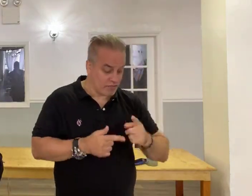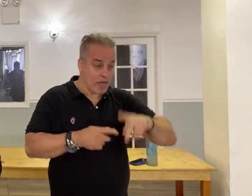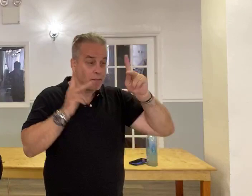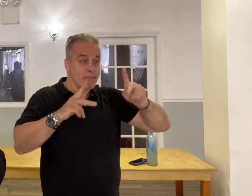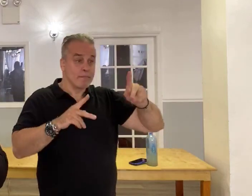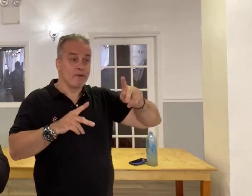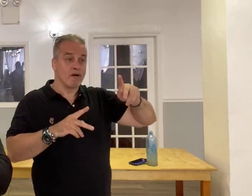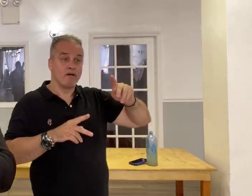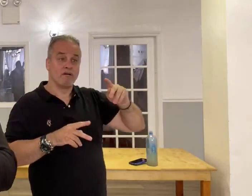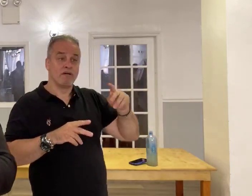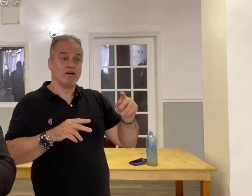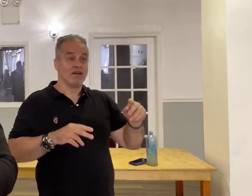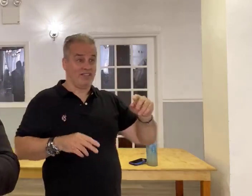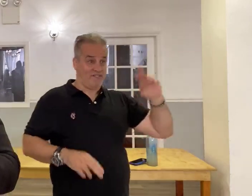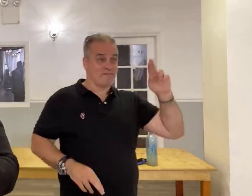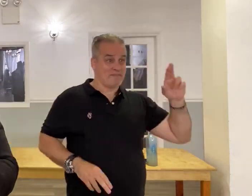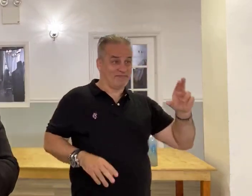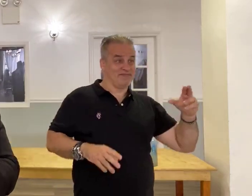between